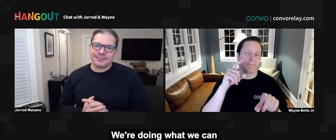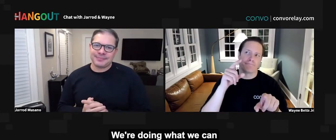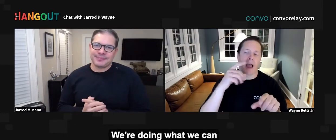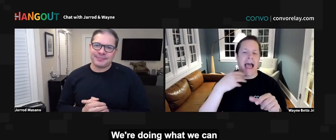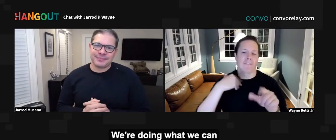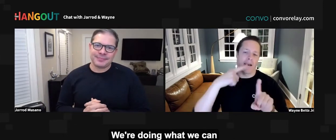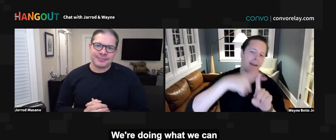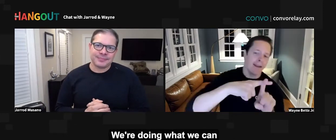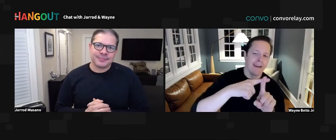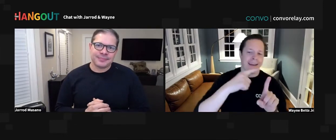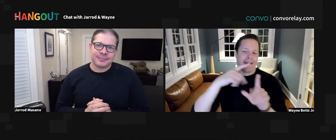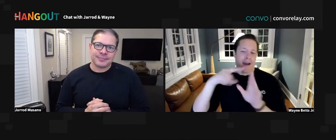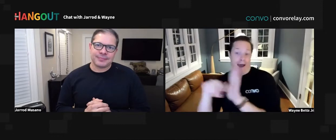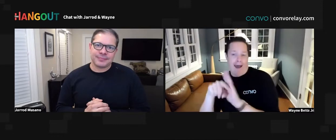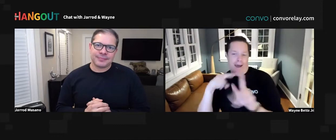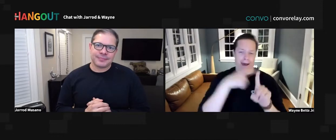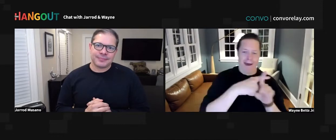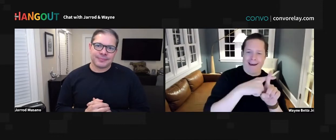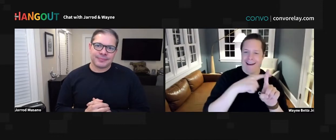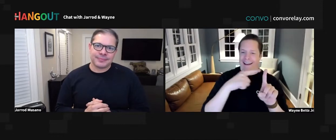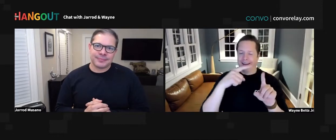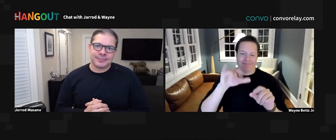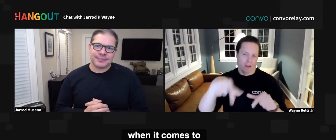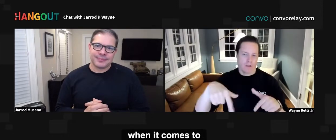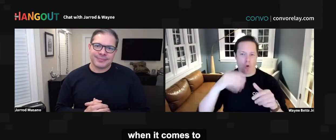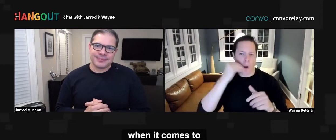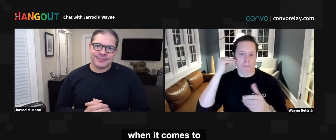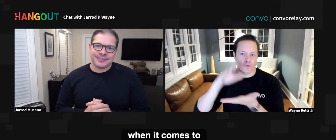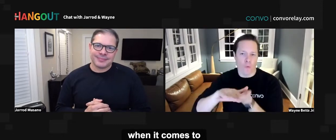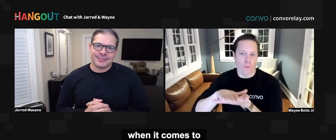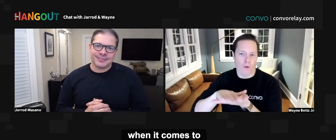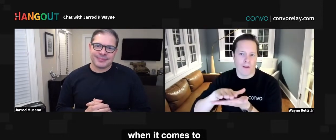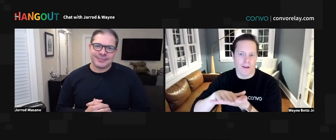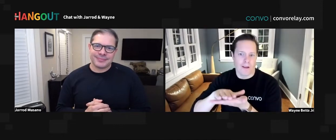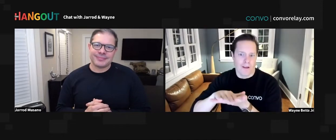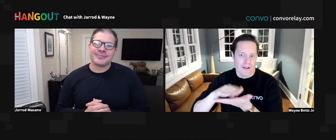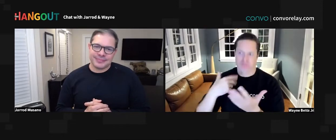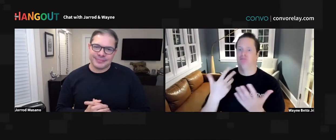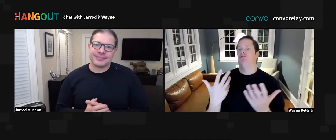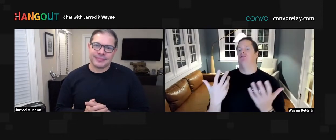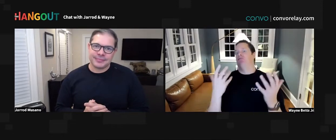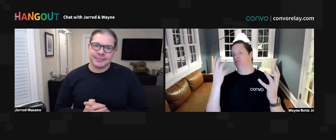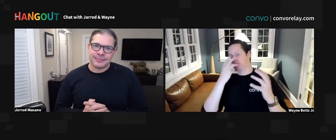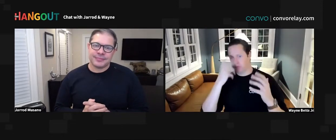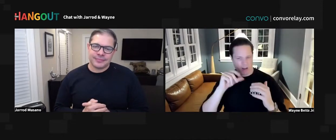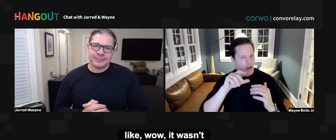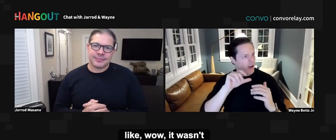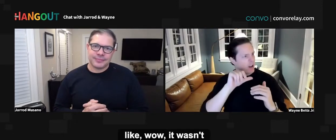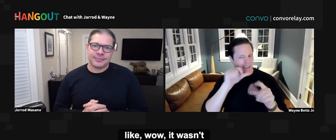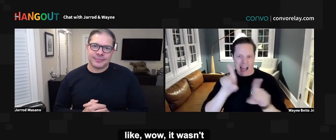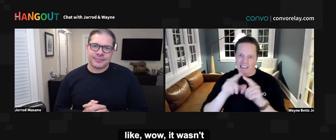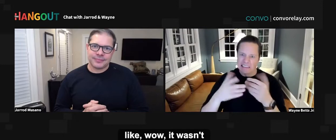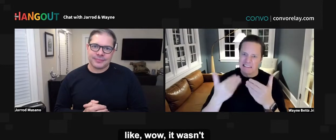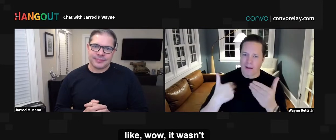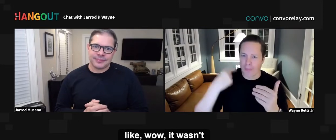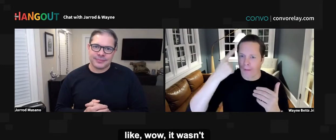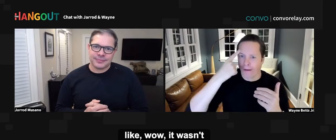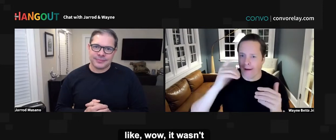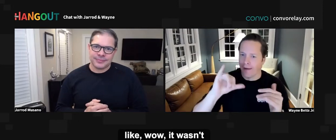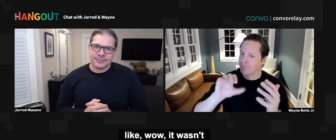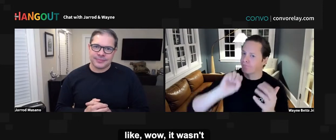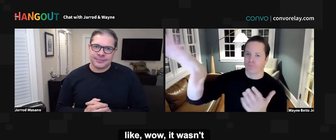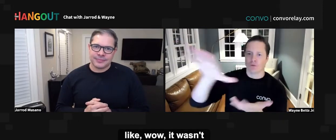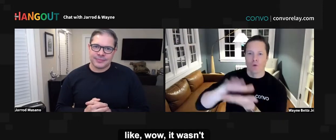of it. And I think there's pros and cons when it comes to situations like this, right? Talk about homeschool. Like,